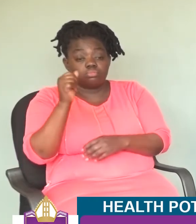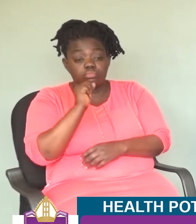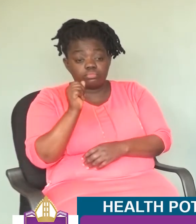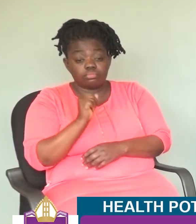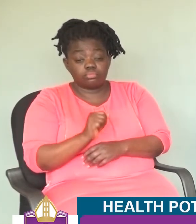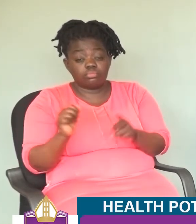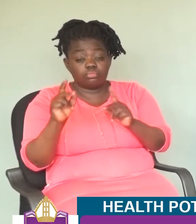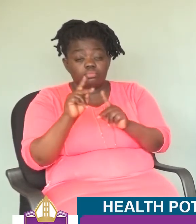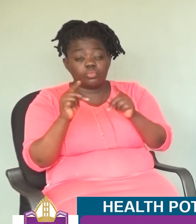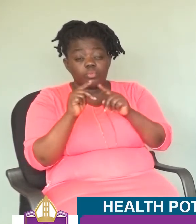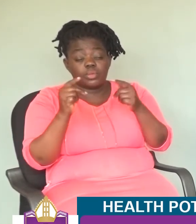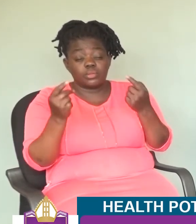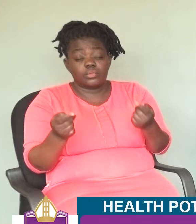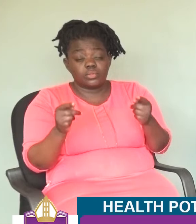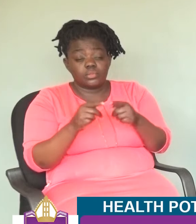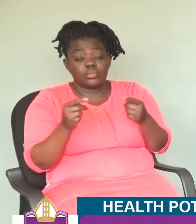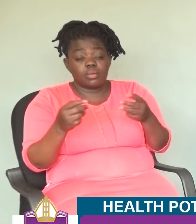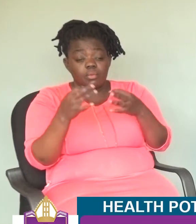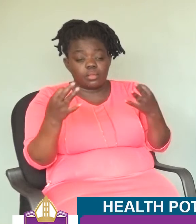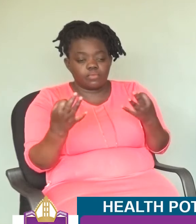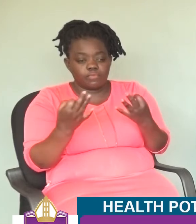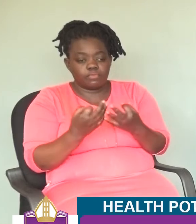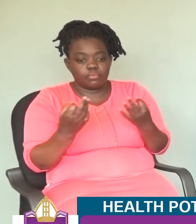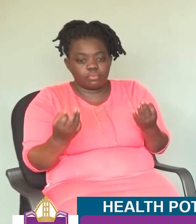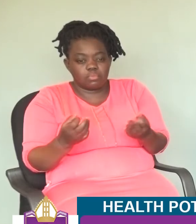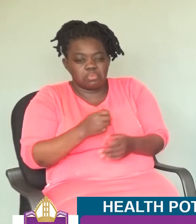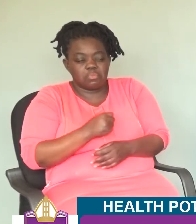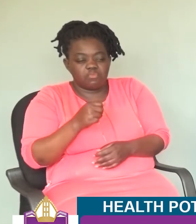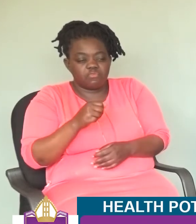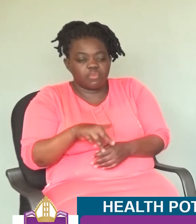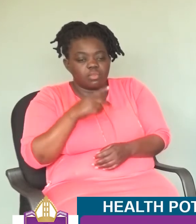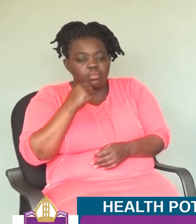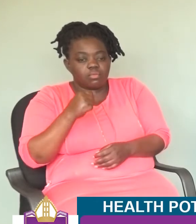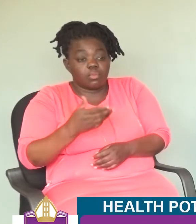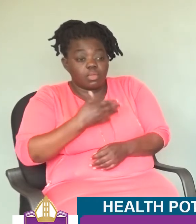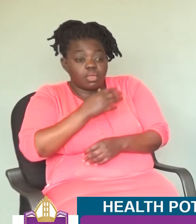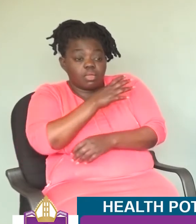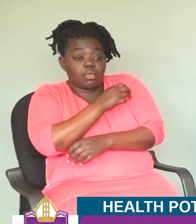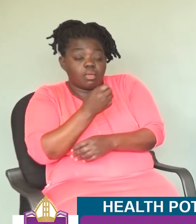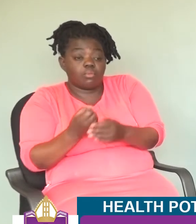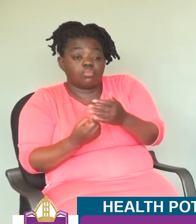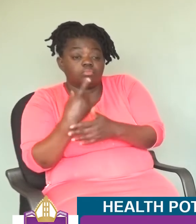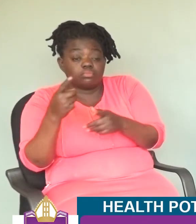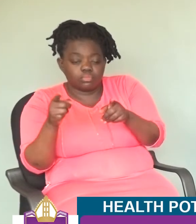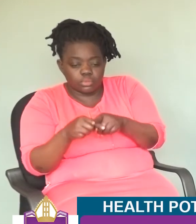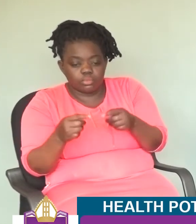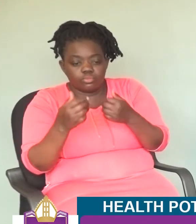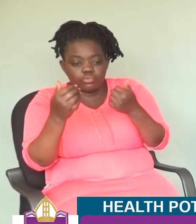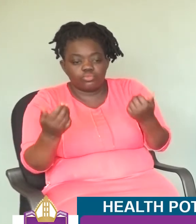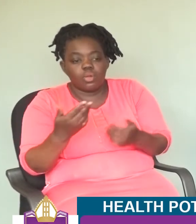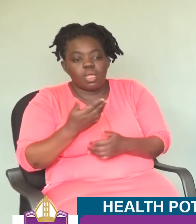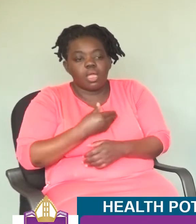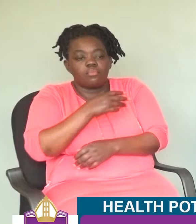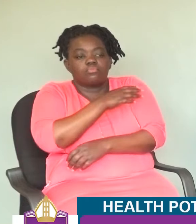people. And it, unfortunately, it also runs in the family. If your father or mother has got a pressure, there's high chance that the children also have a pressure. And